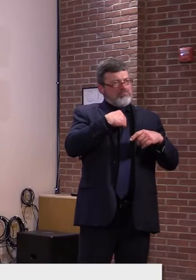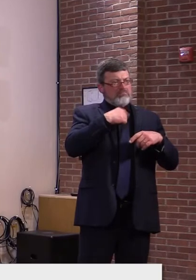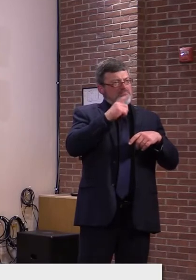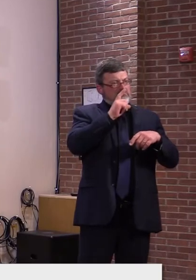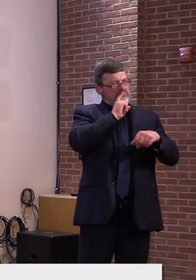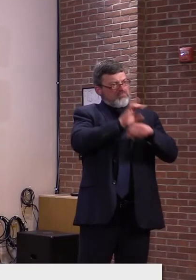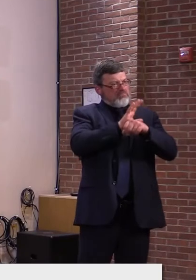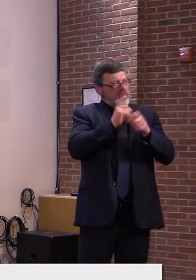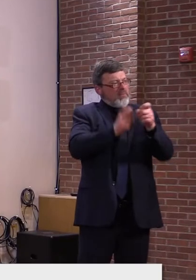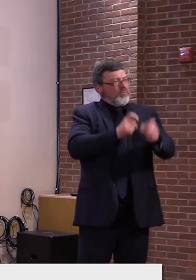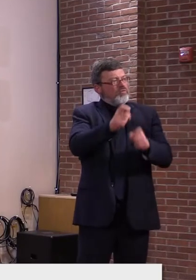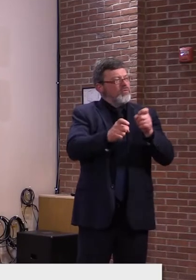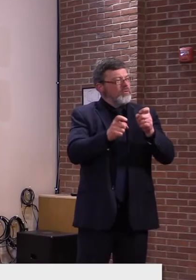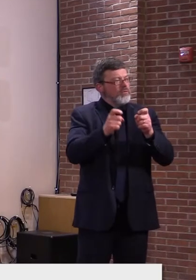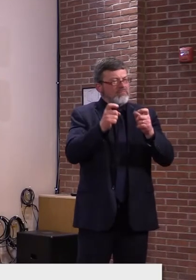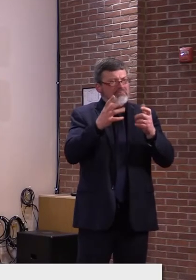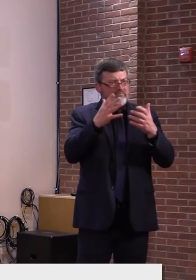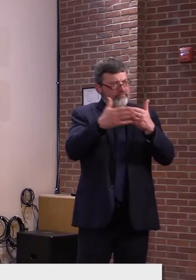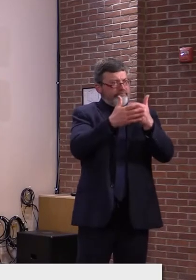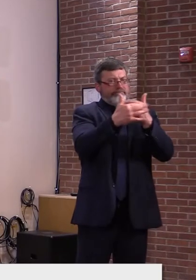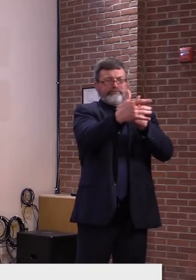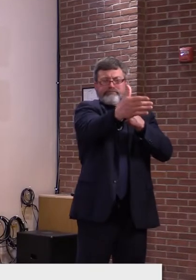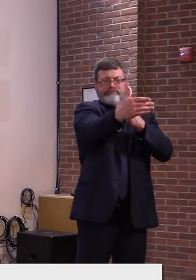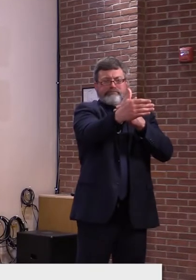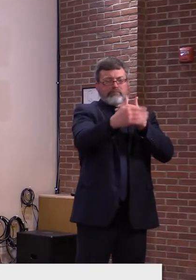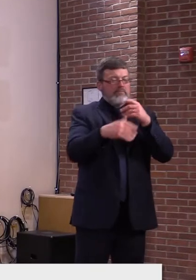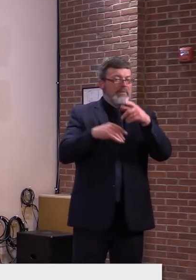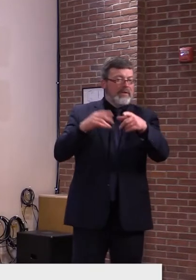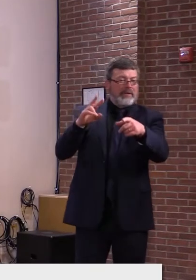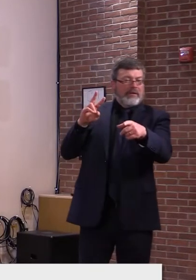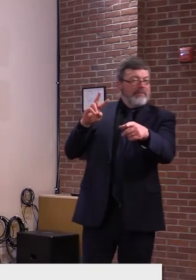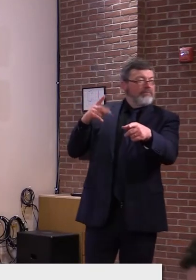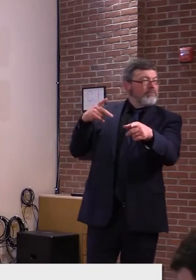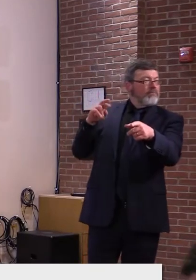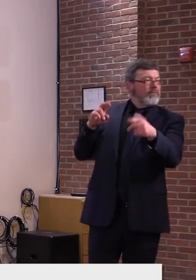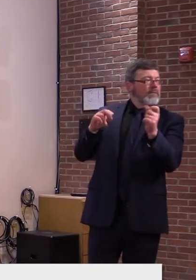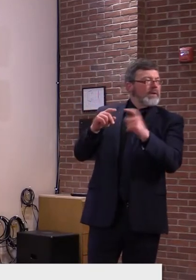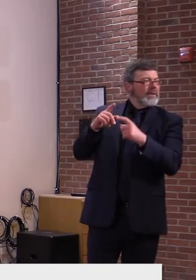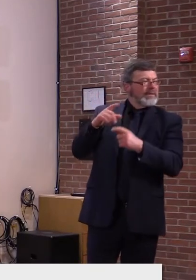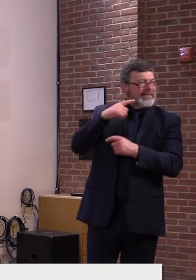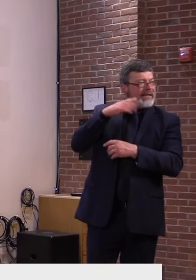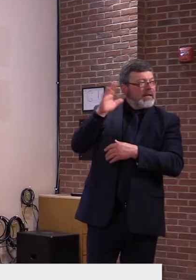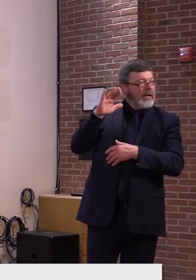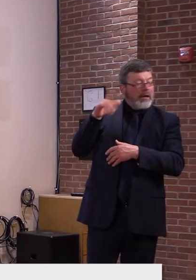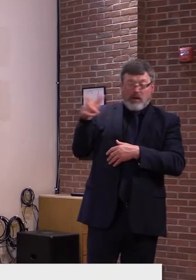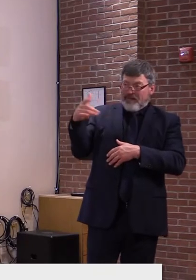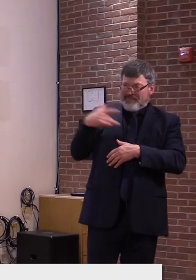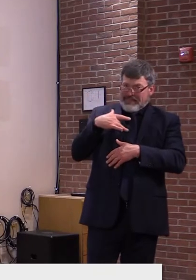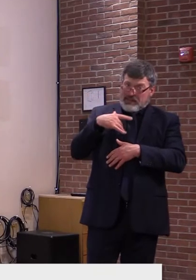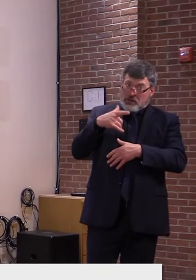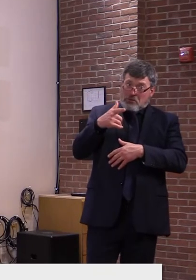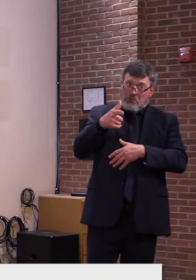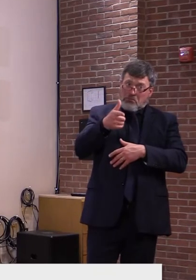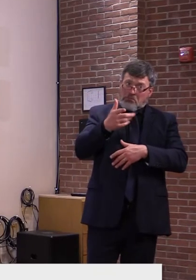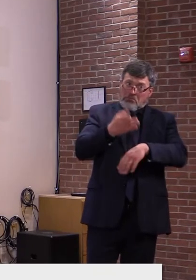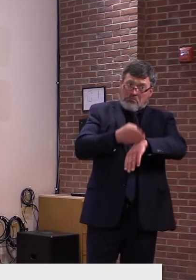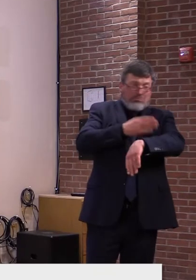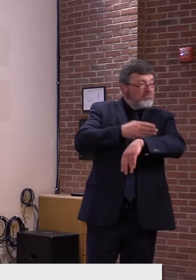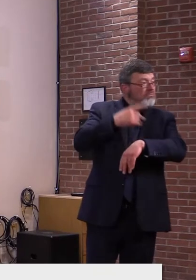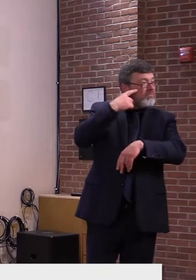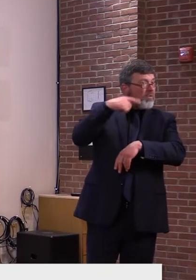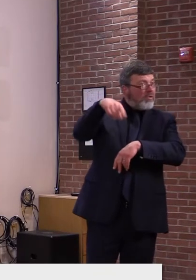time. You're framing this as though this would be a good thing for employees, right, this choice? But it's only a good